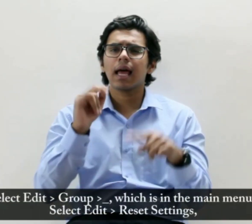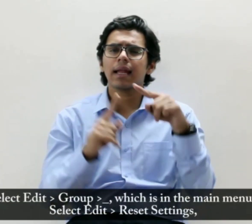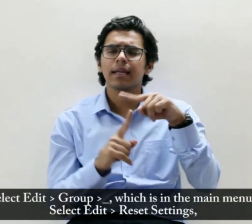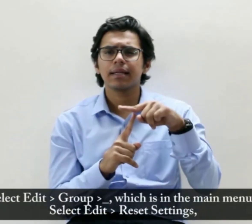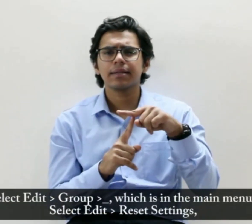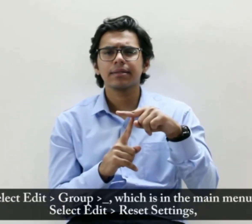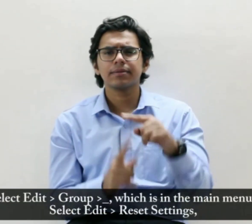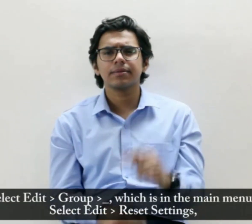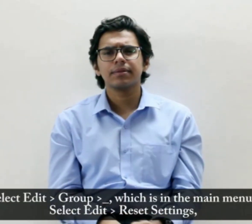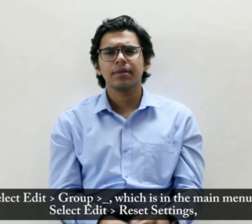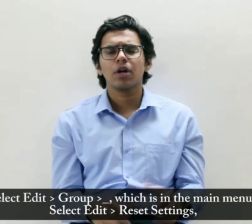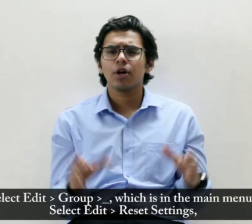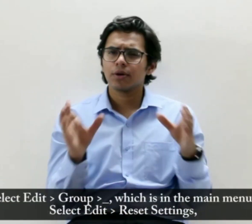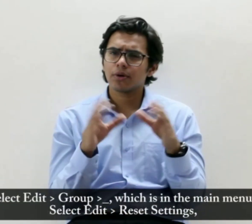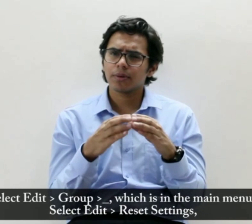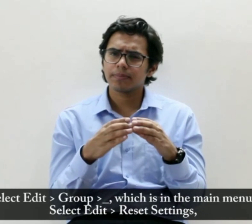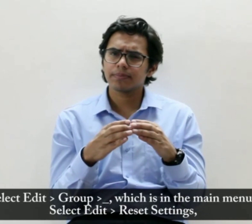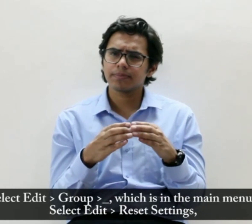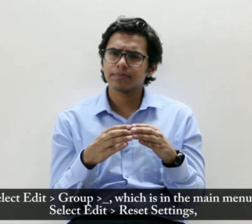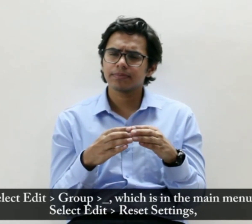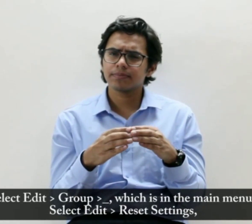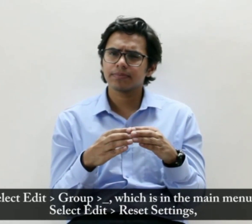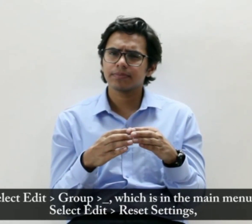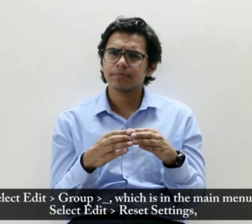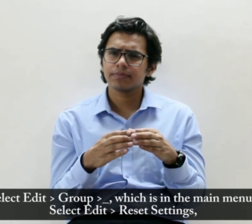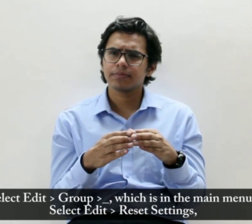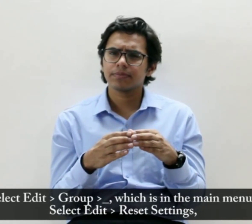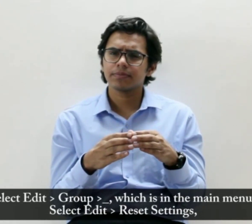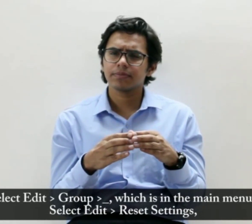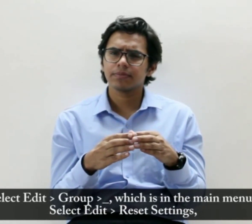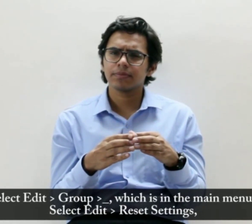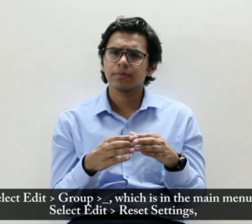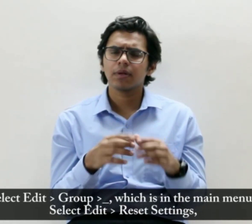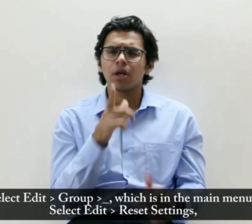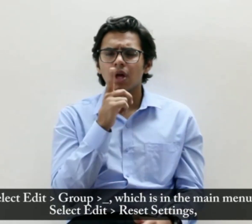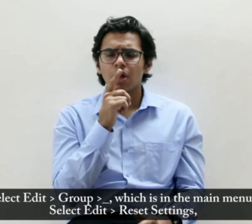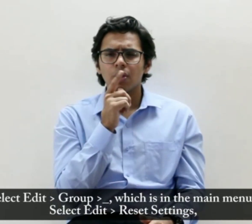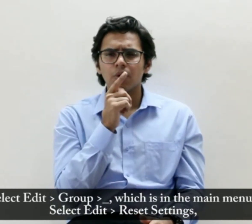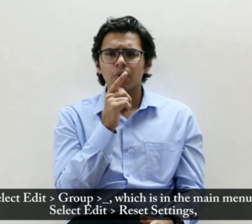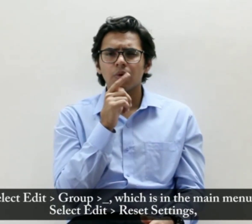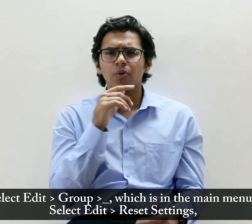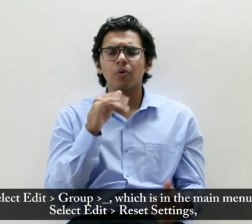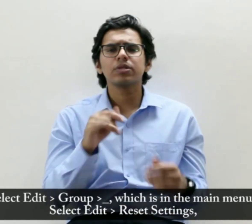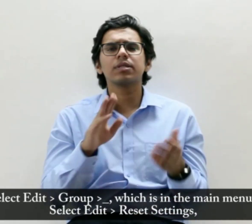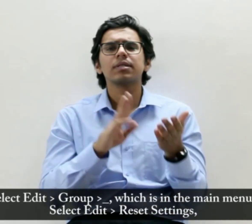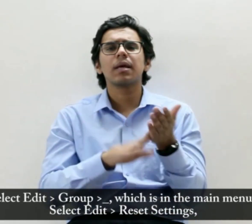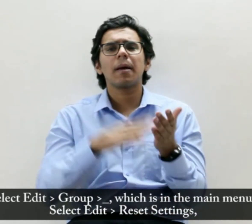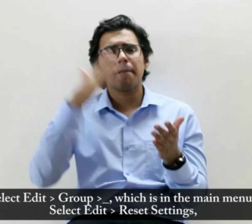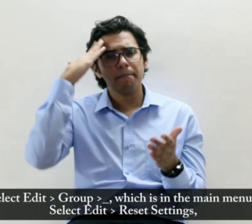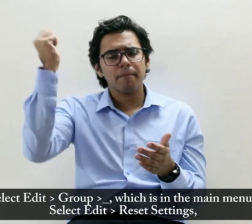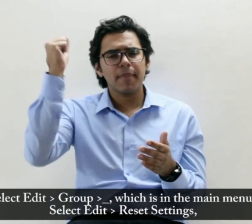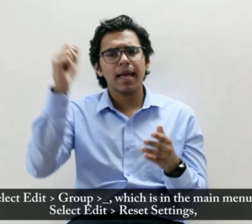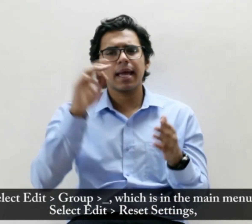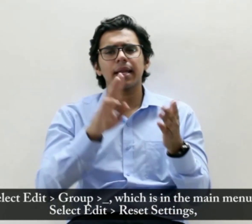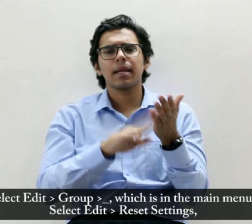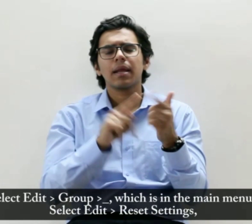Select Edit, then Group, which is in the main menu. Select Edit, then